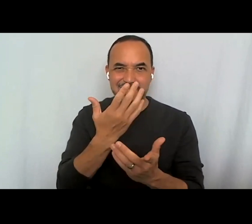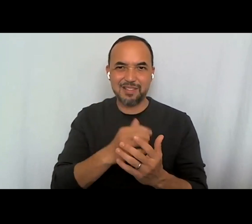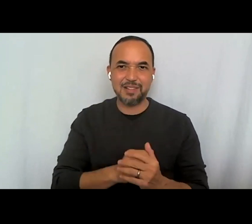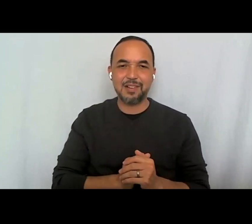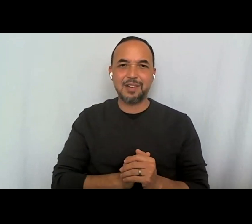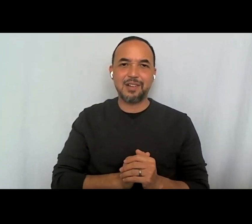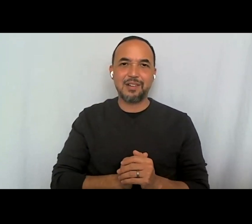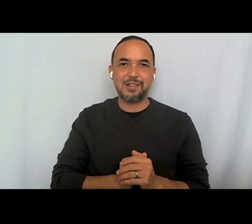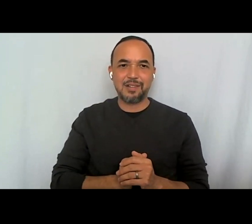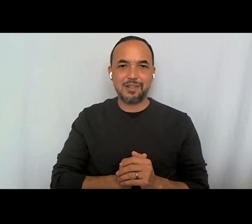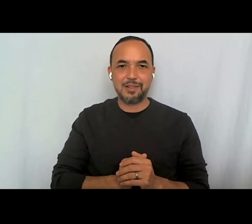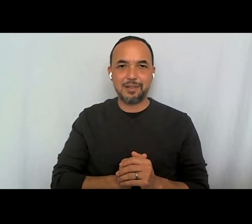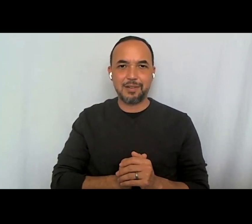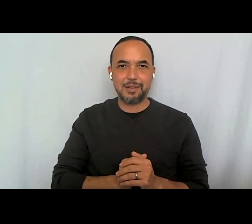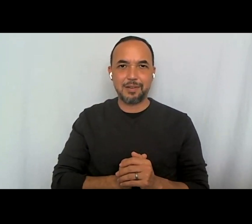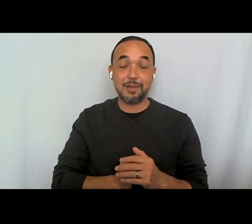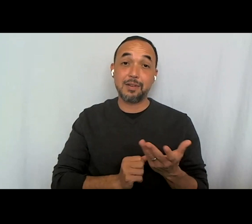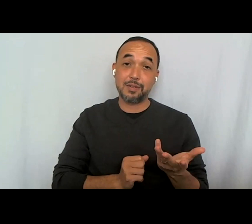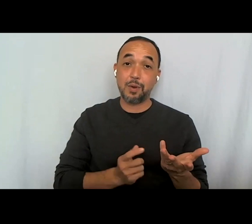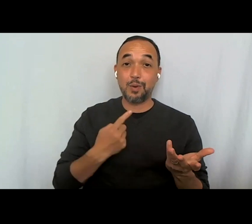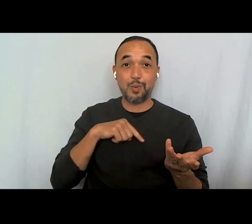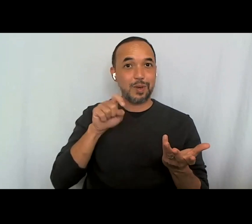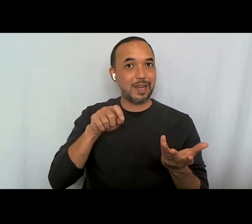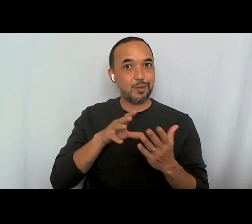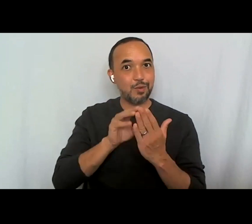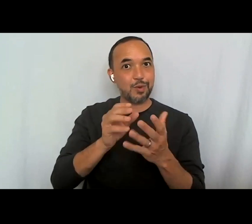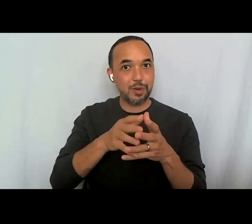So we had a lot to learn.